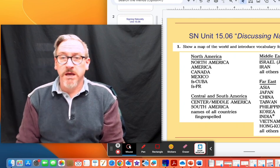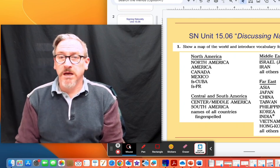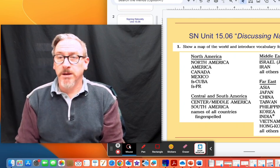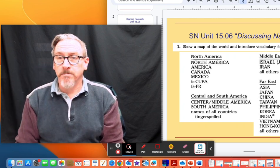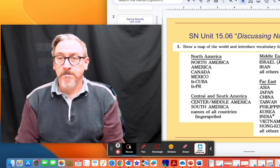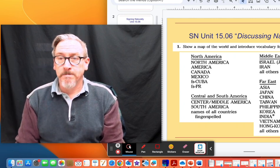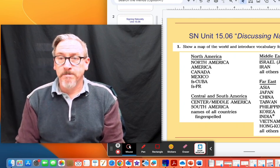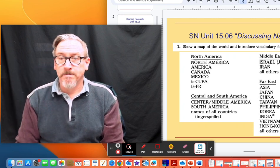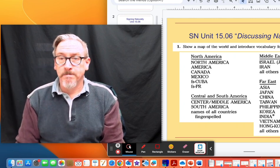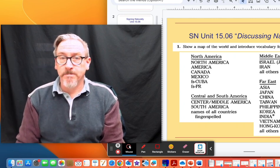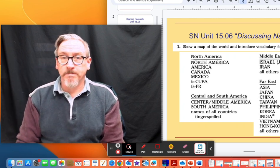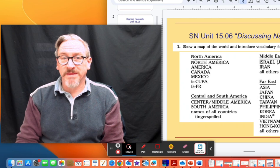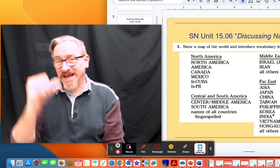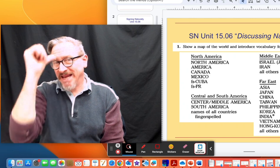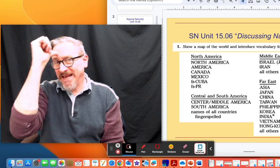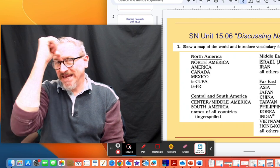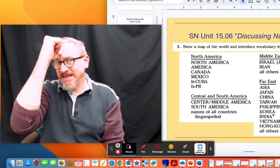um,